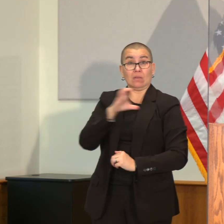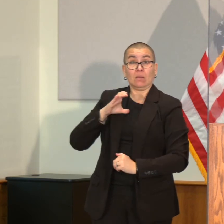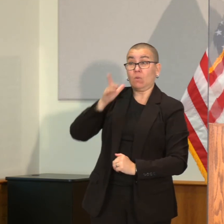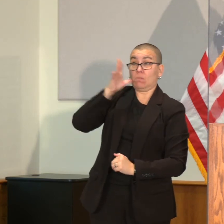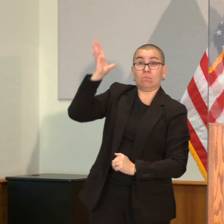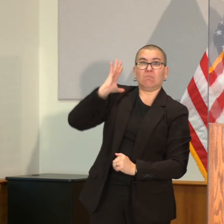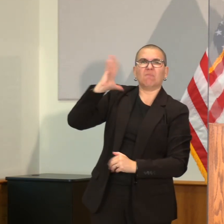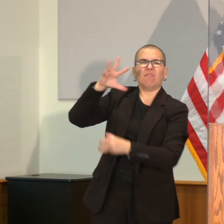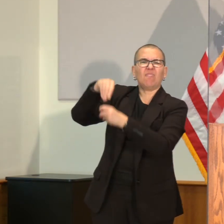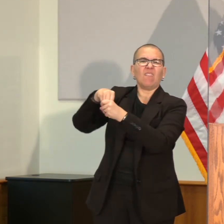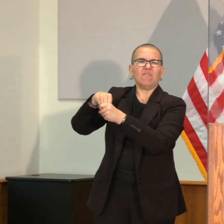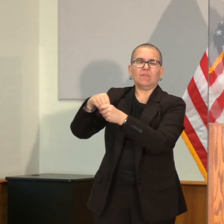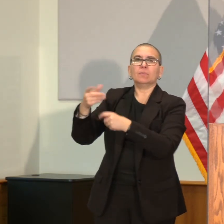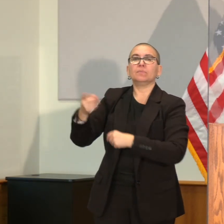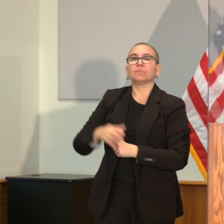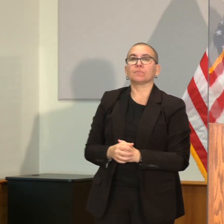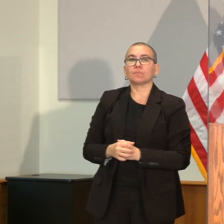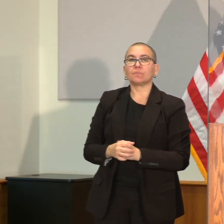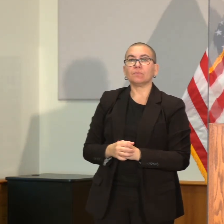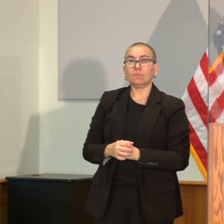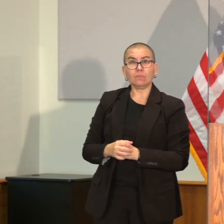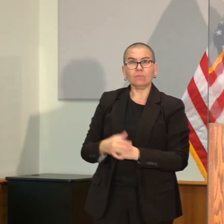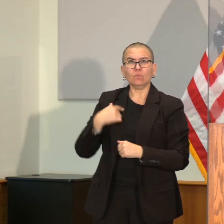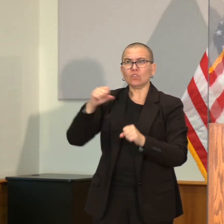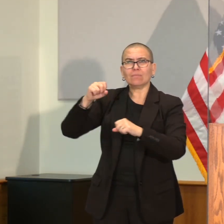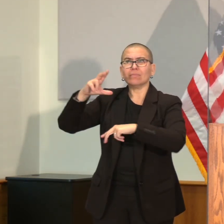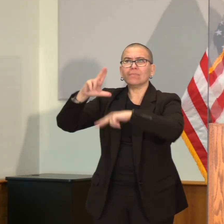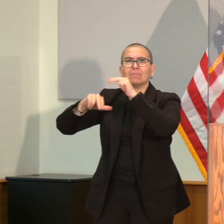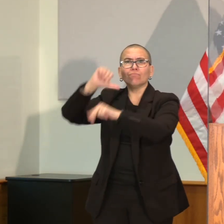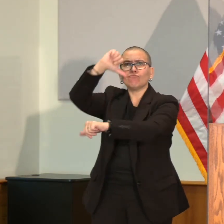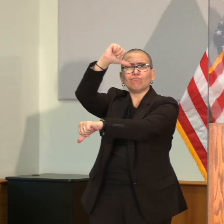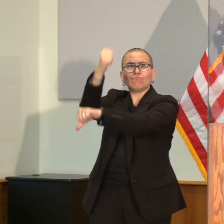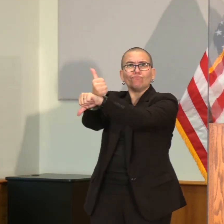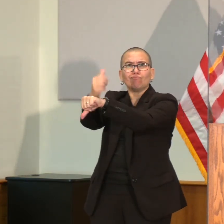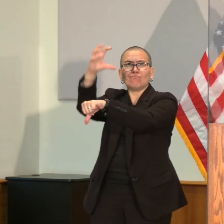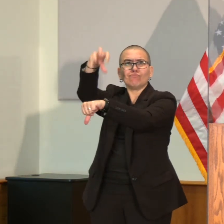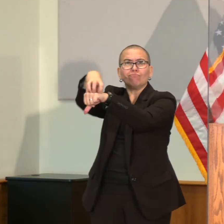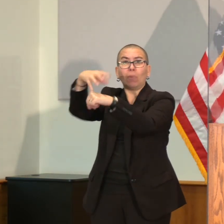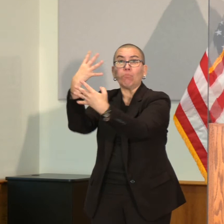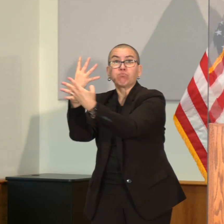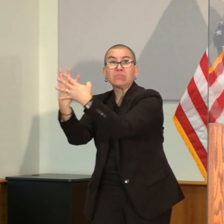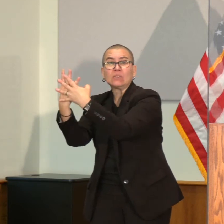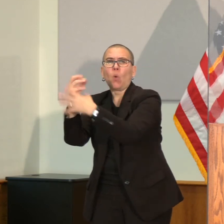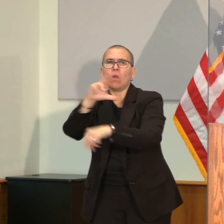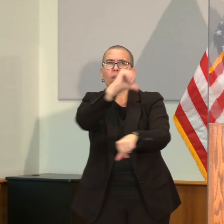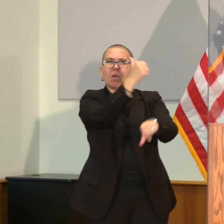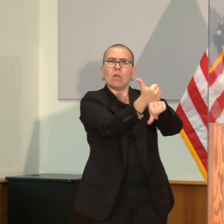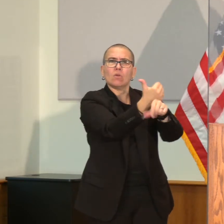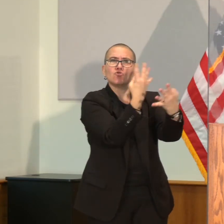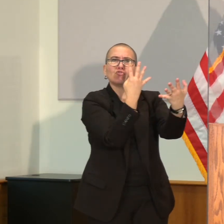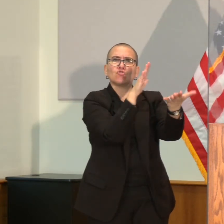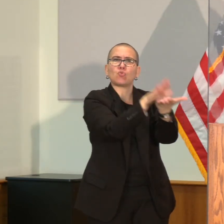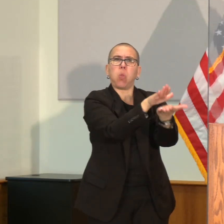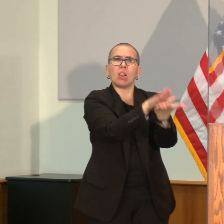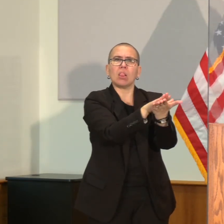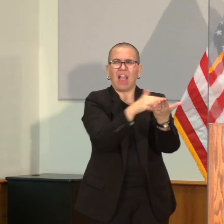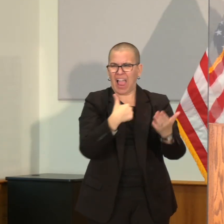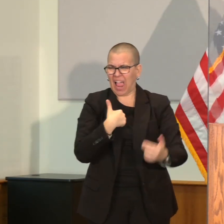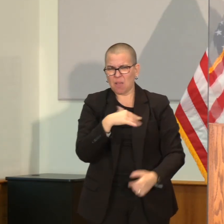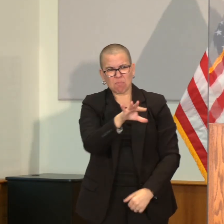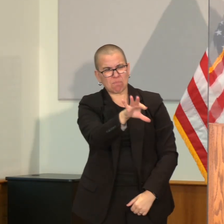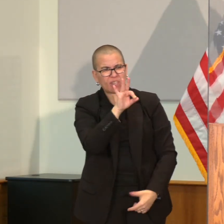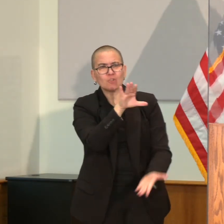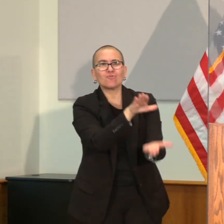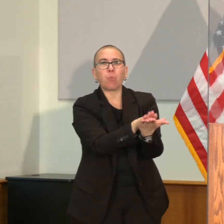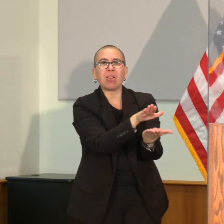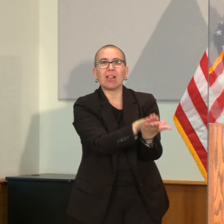We can either spend money building prisons or we can spend money building schools. I would rather build the schools. We can spend money investing in